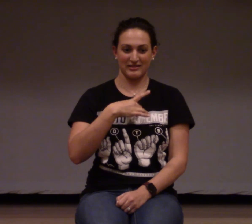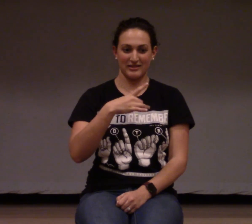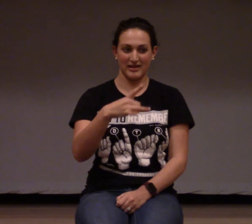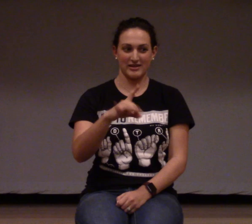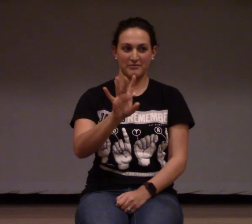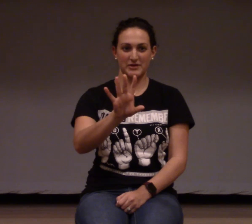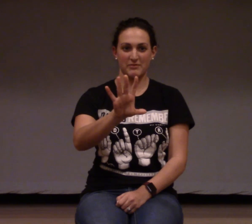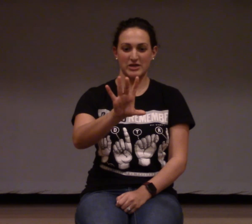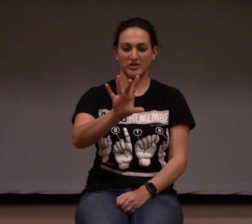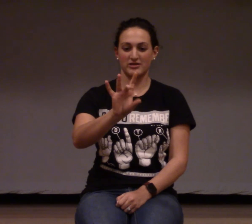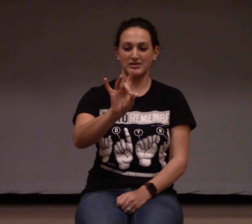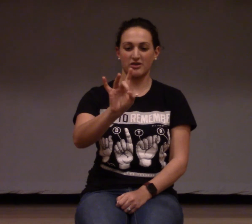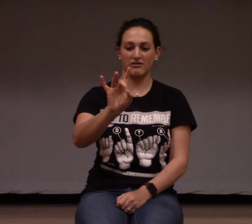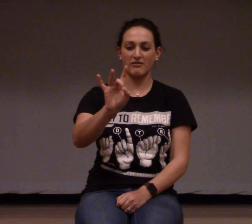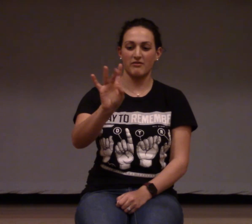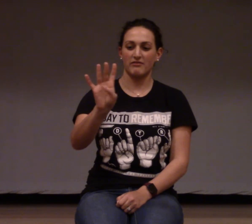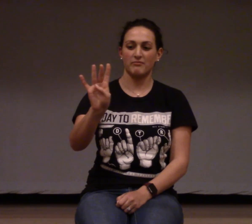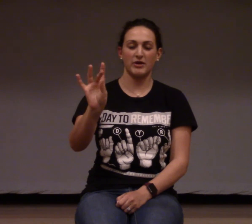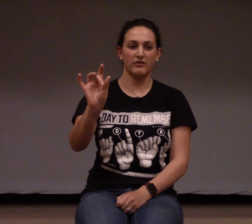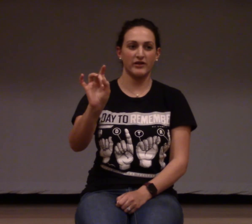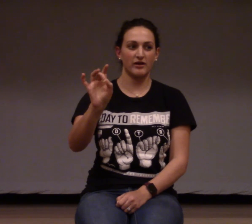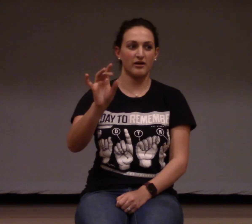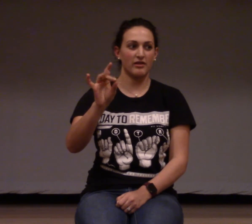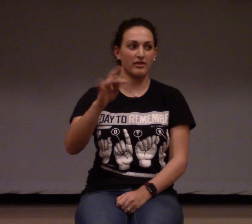Like, yep, and make sure it's your middle finger and thumb.